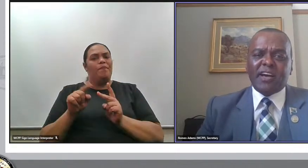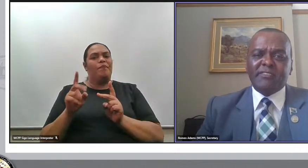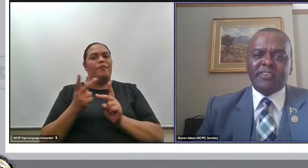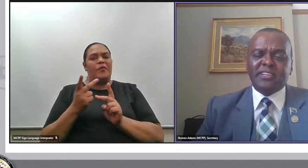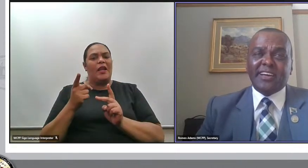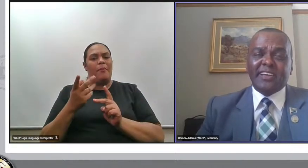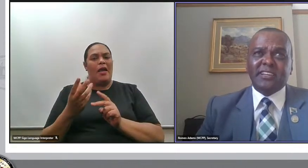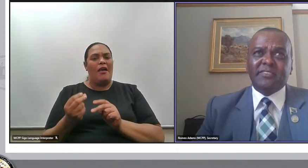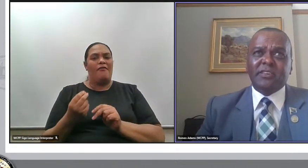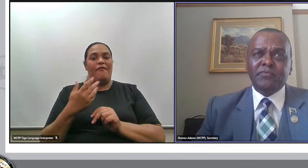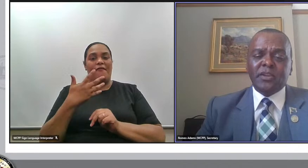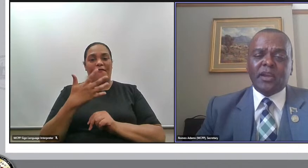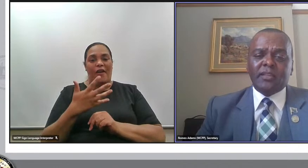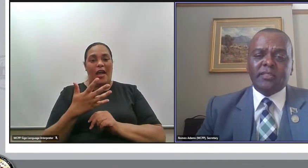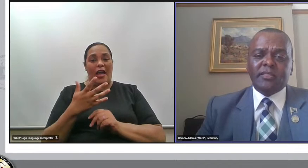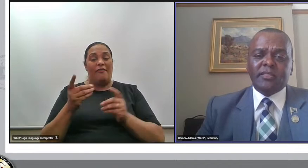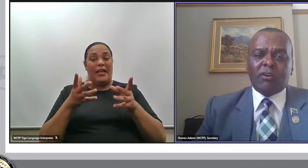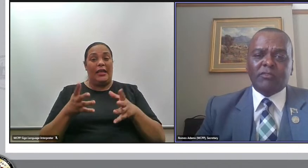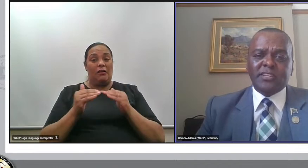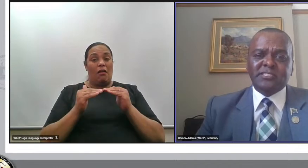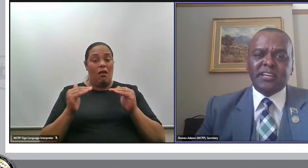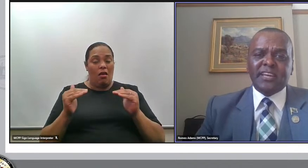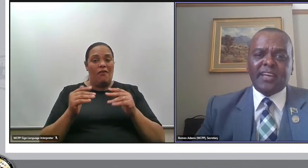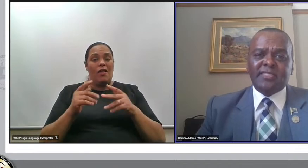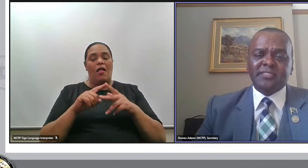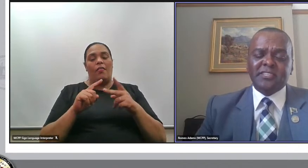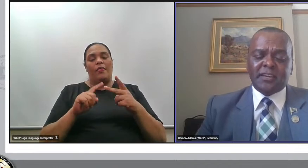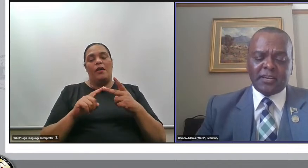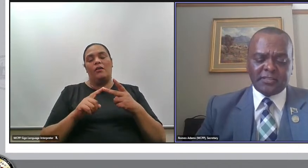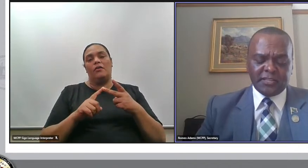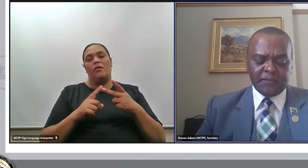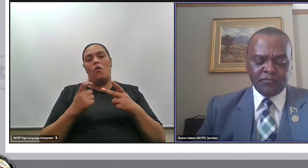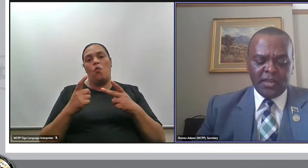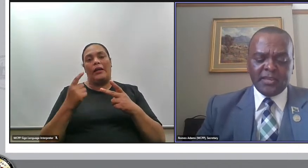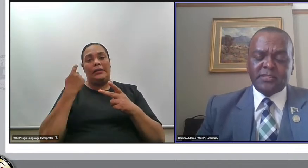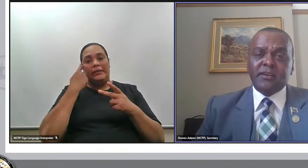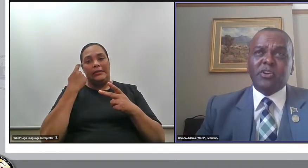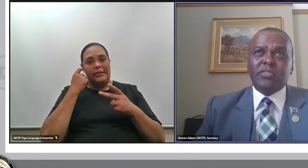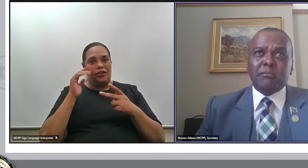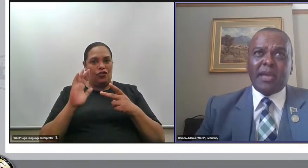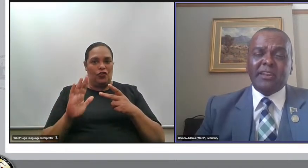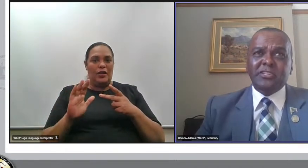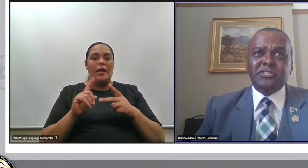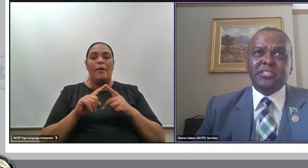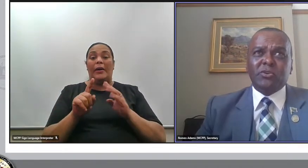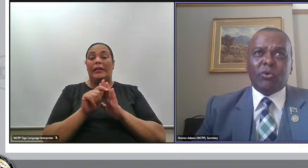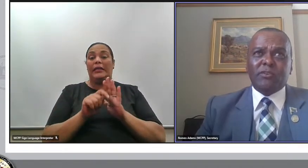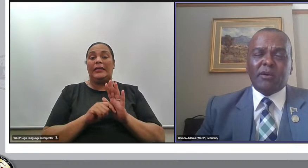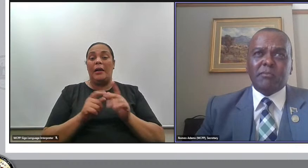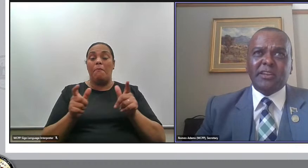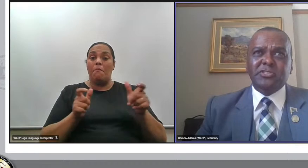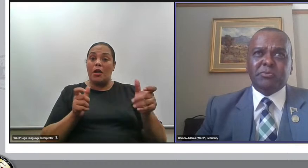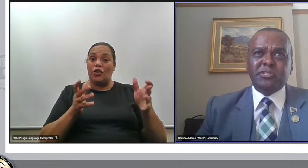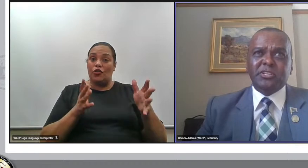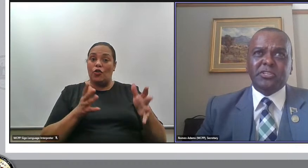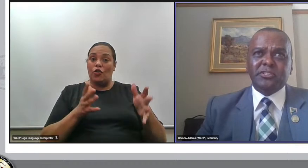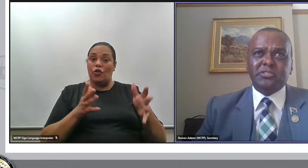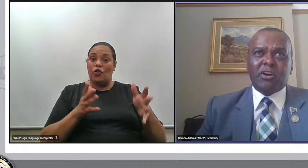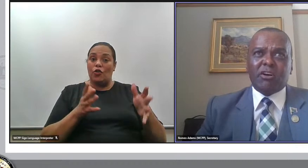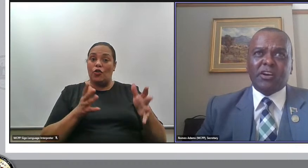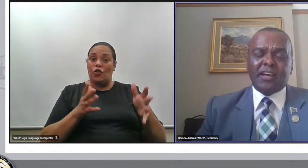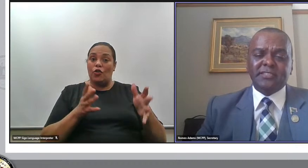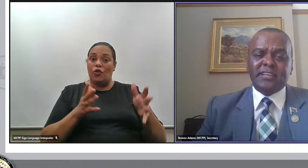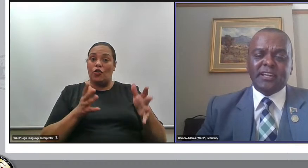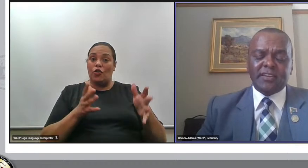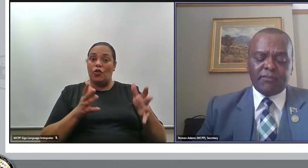be 5 at director level, and then 1 obviously at the secretary. In terms of the managers, all of our manager